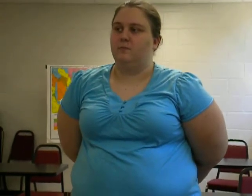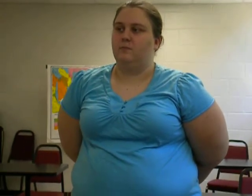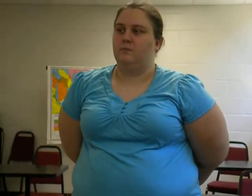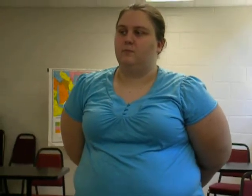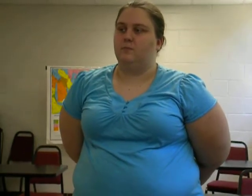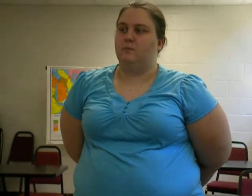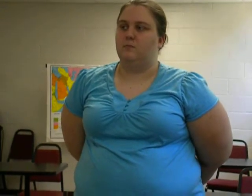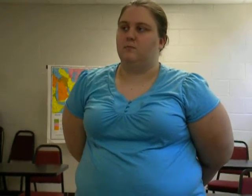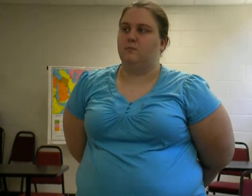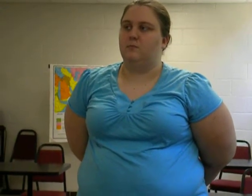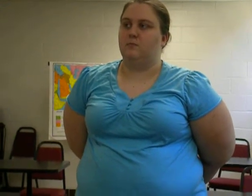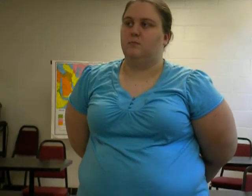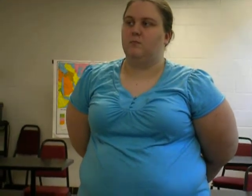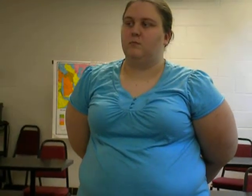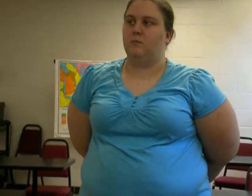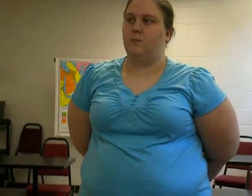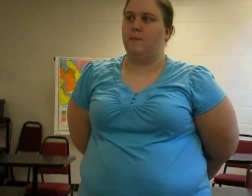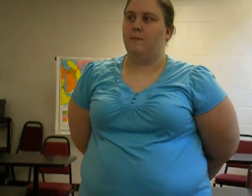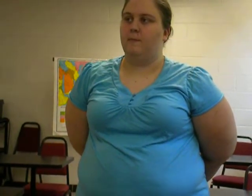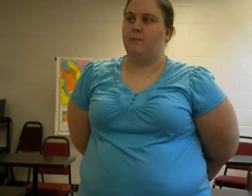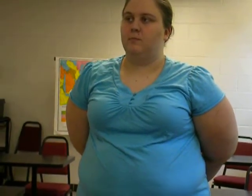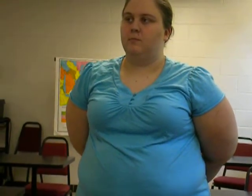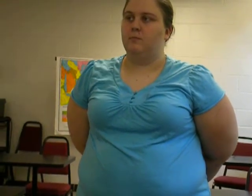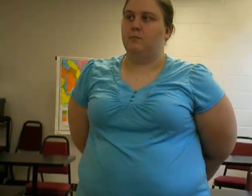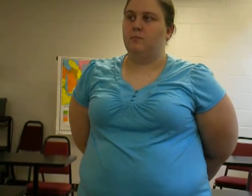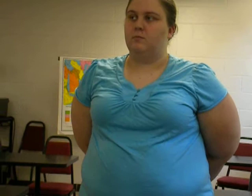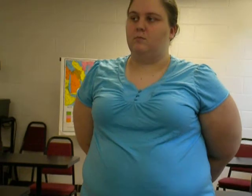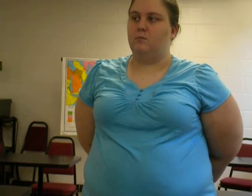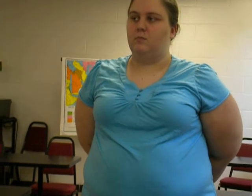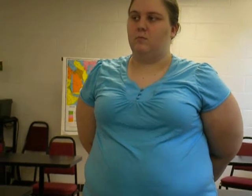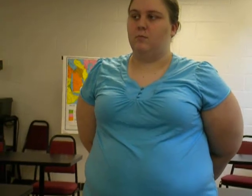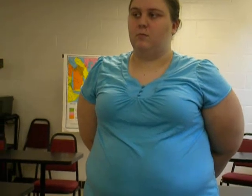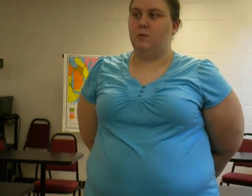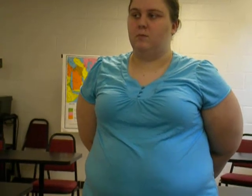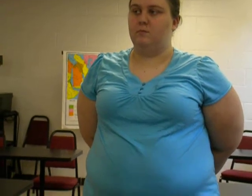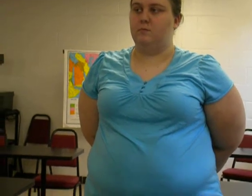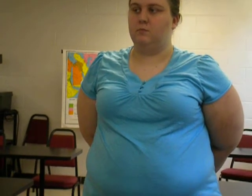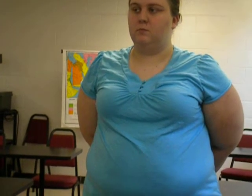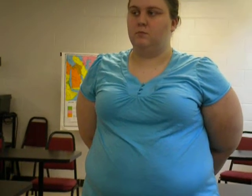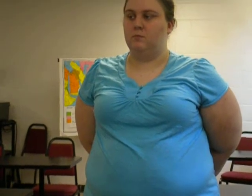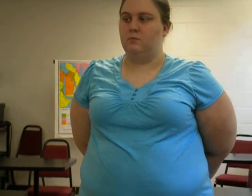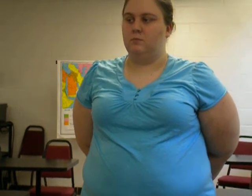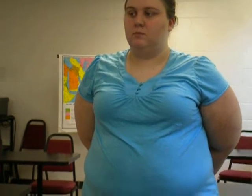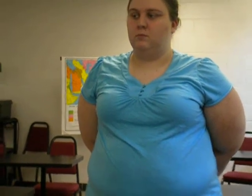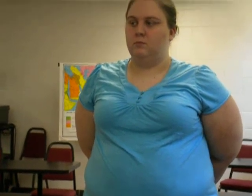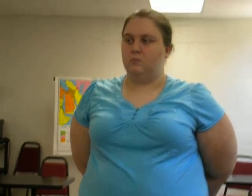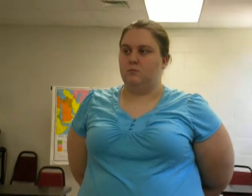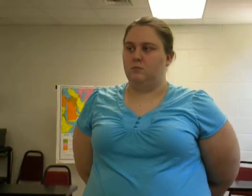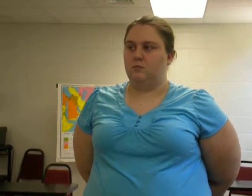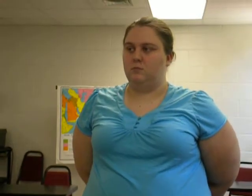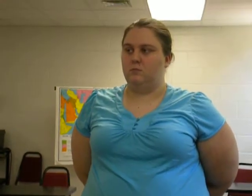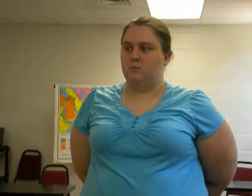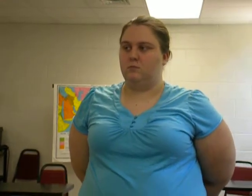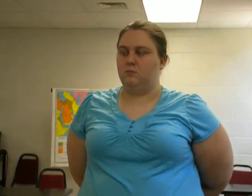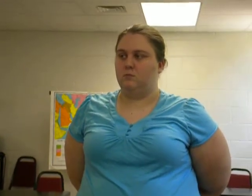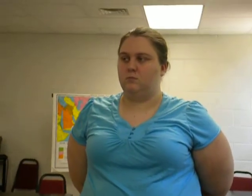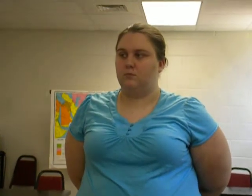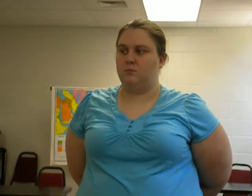And you can think of the open pit fire as a laboratory. You don't know what they're going to learn from playing with it. Let